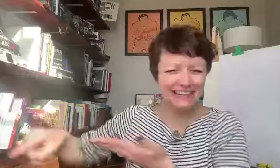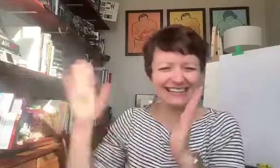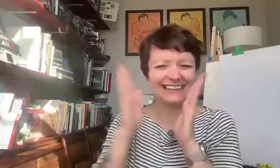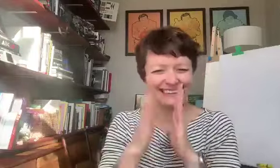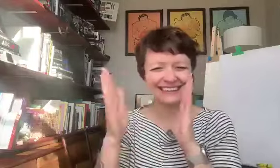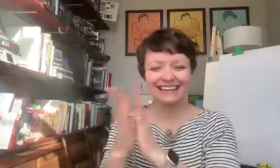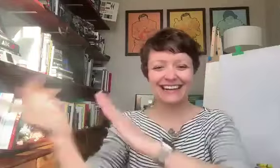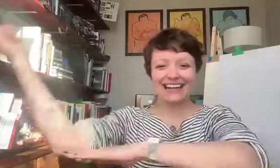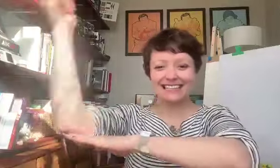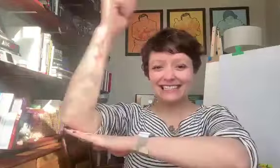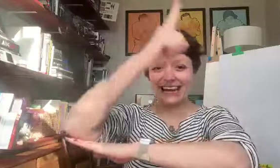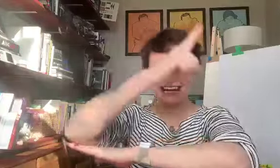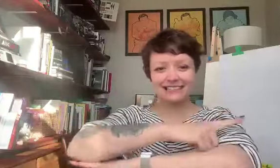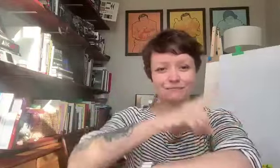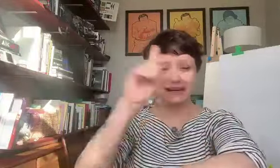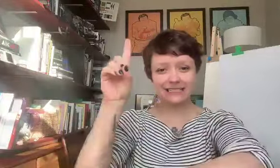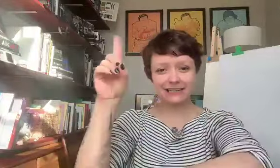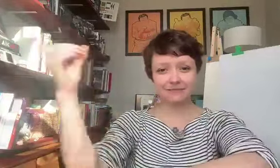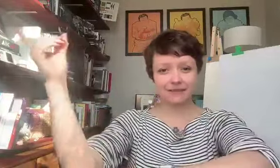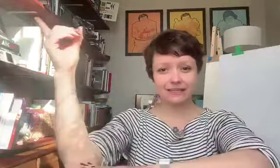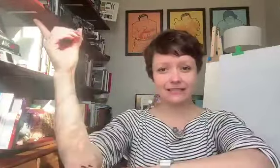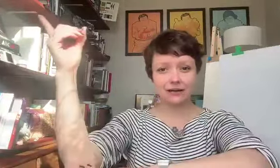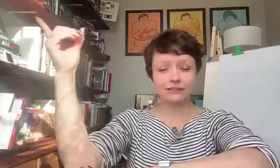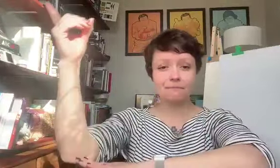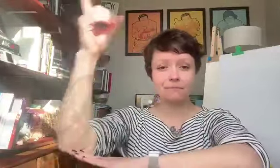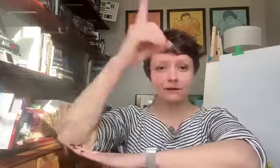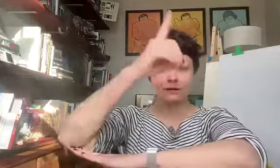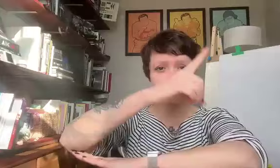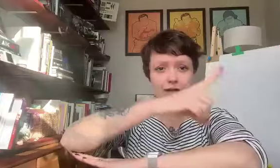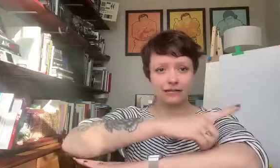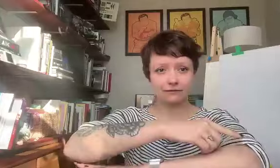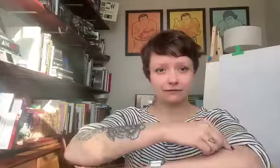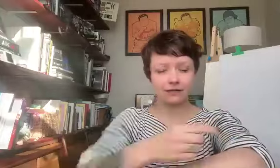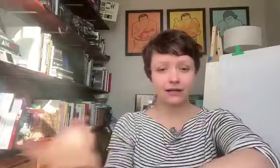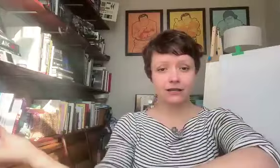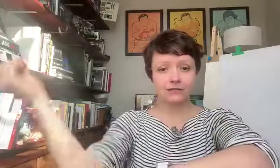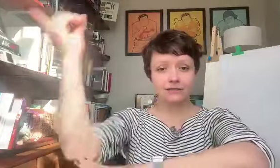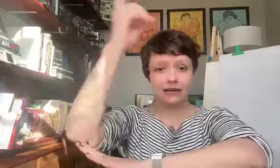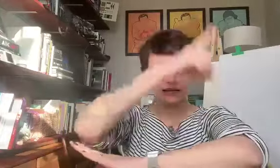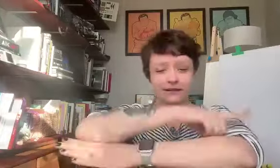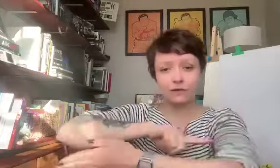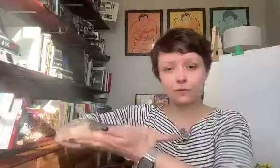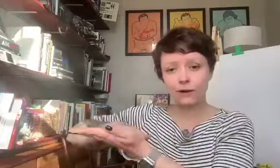week. Days. Make a D. The sun goes up and it goes down. Days of the